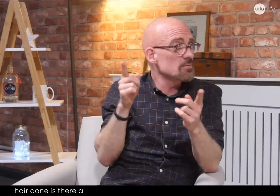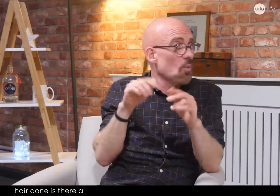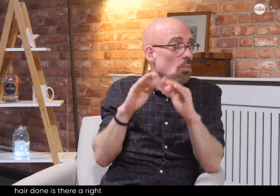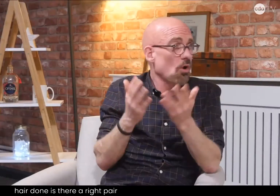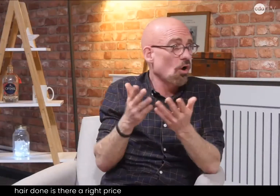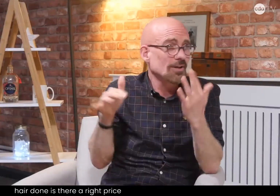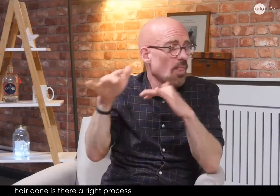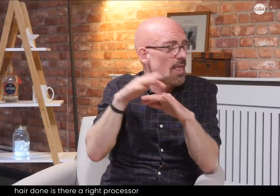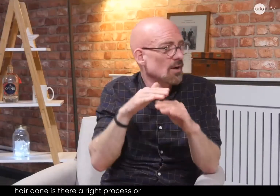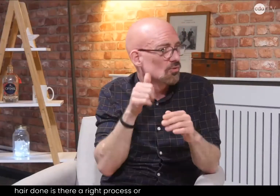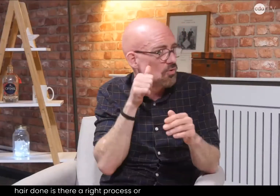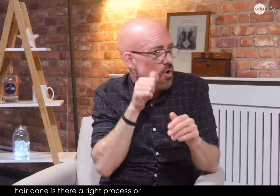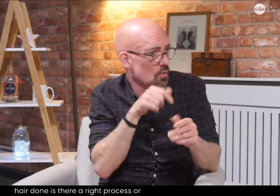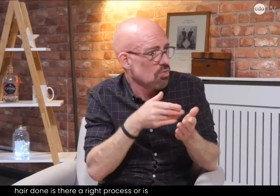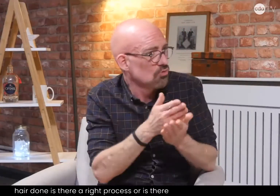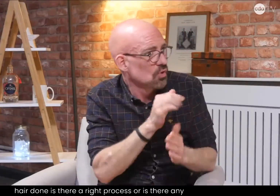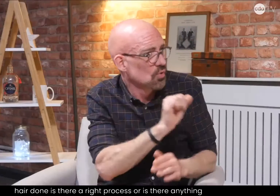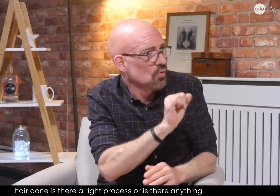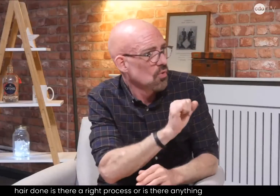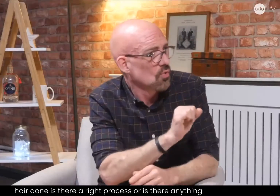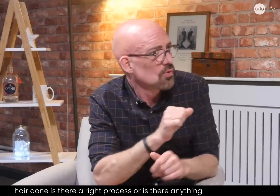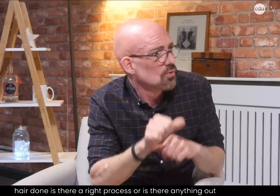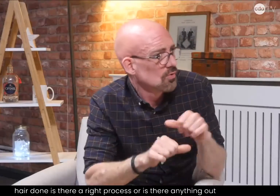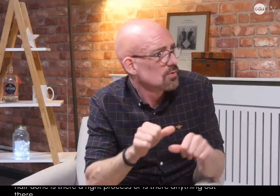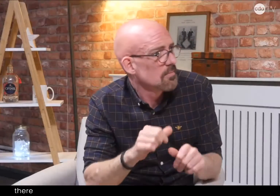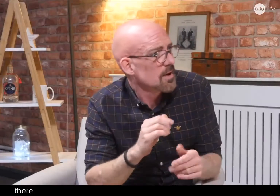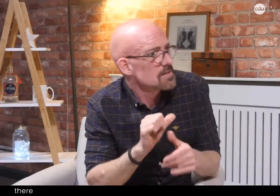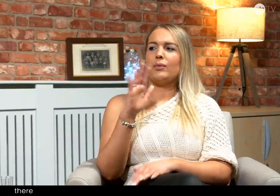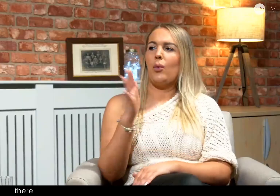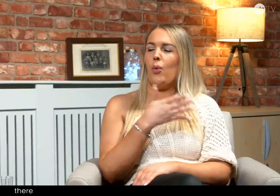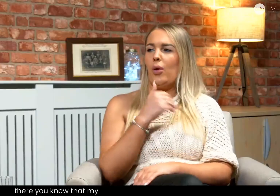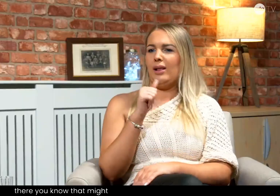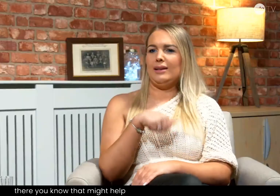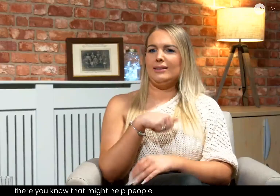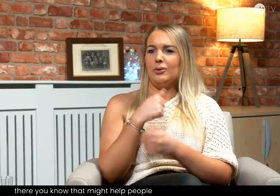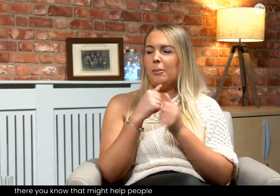there anything out there, you know, that might help people through that sort of process?